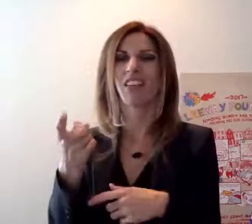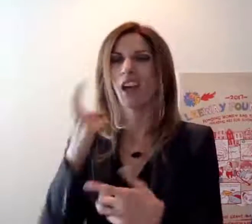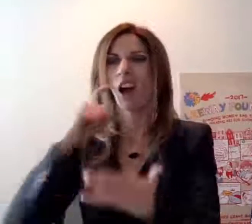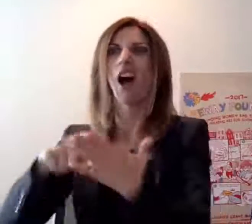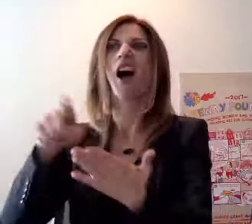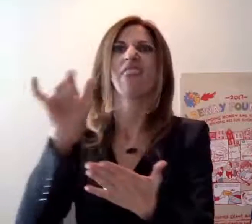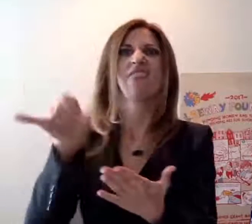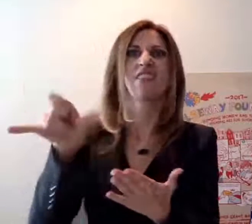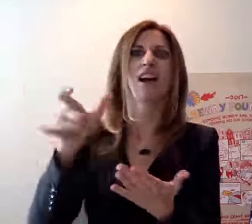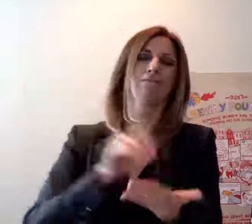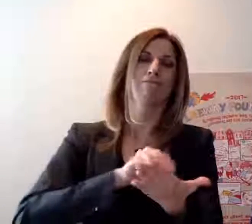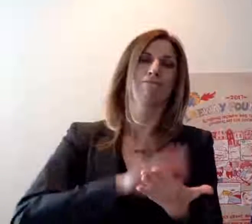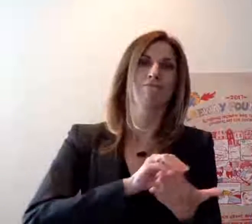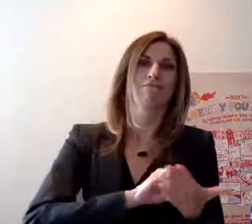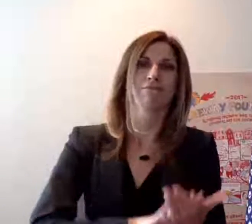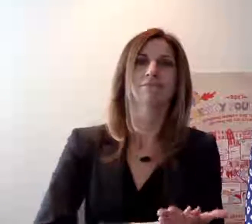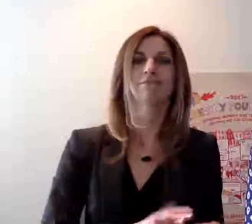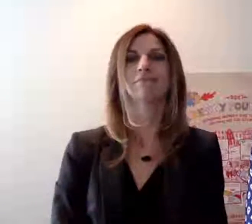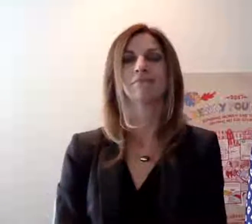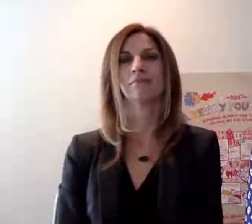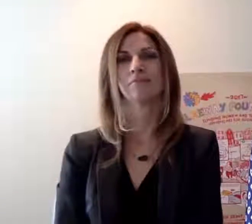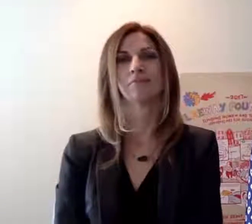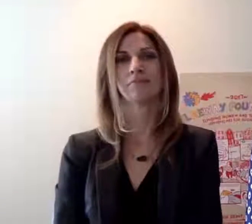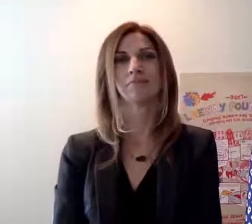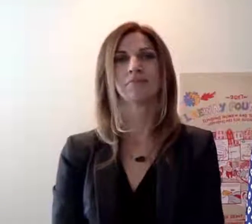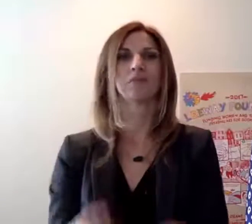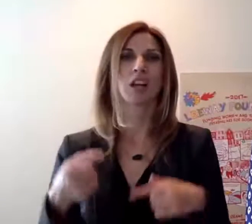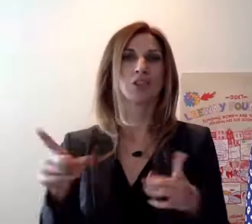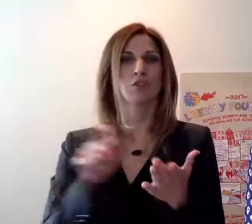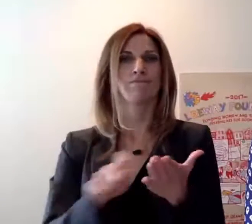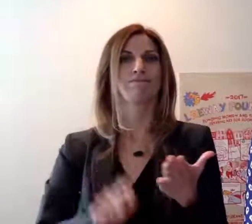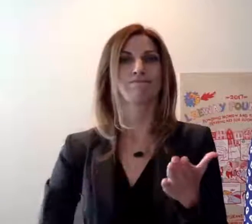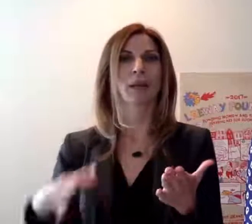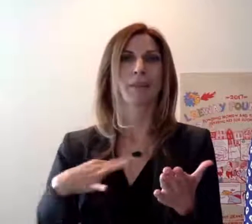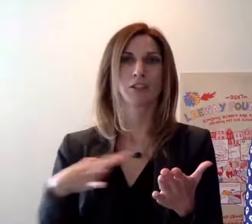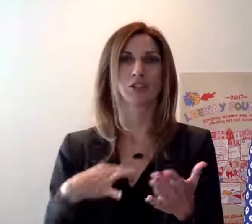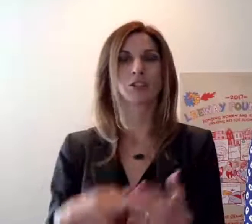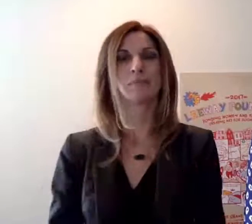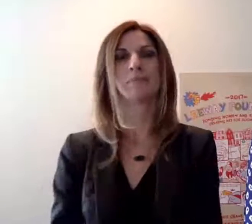can write down in your writing.